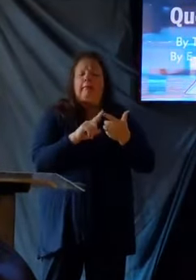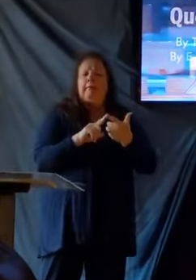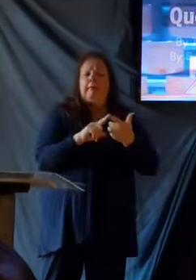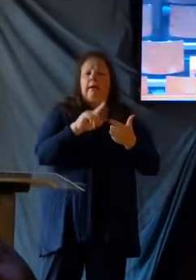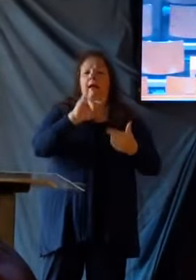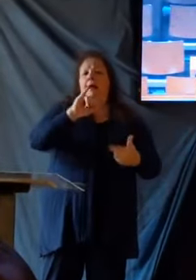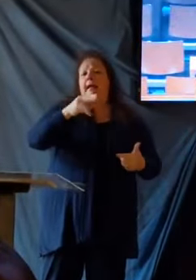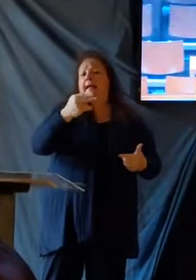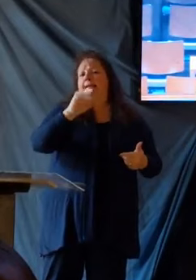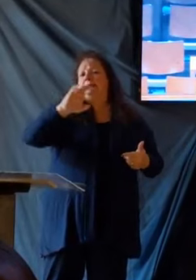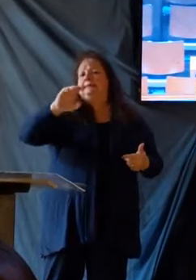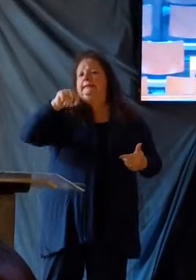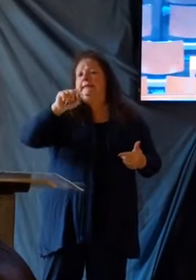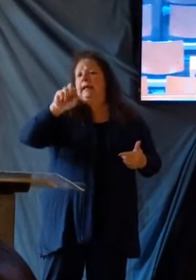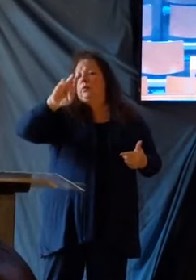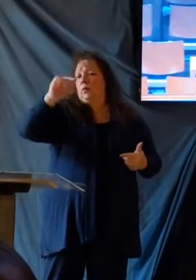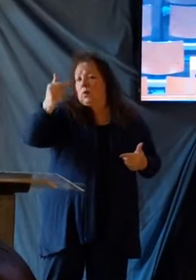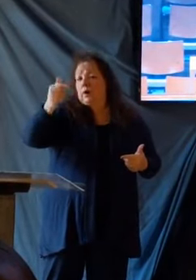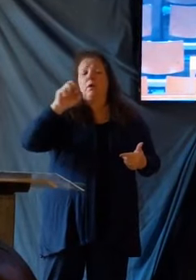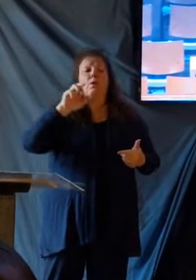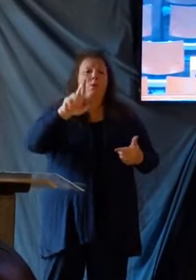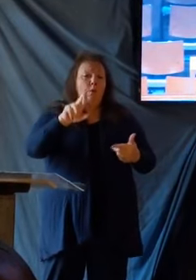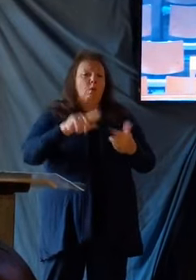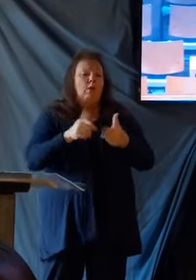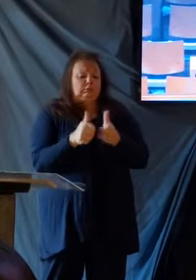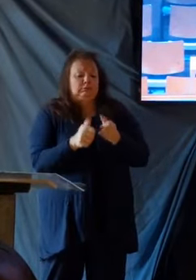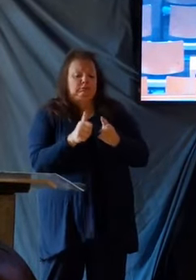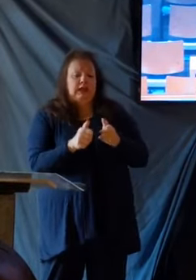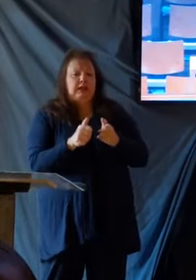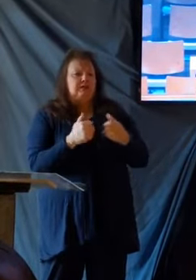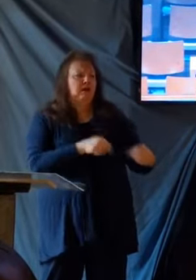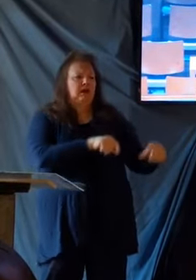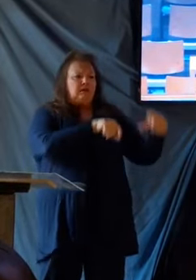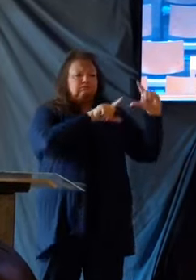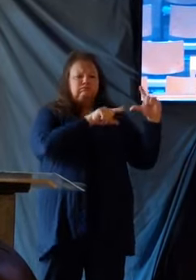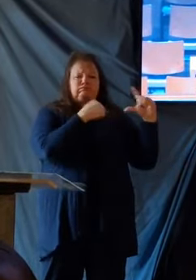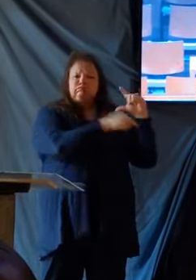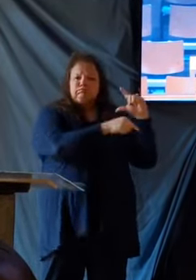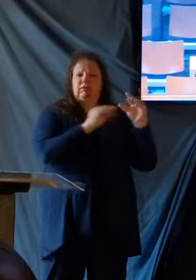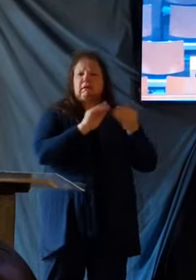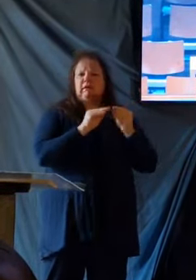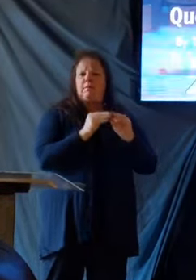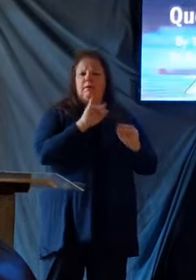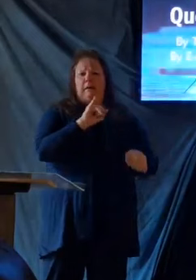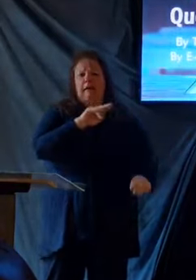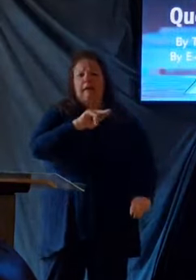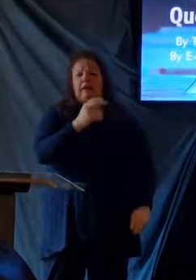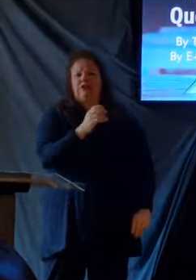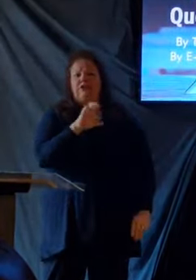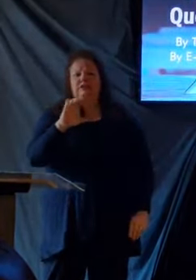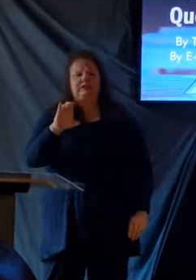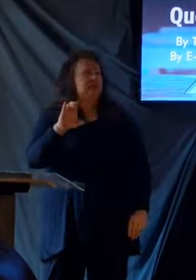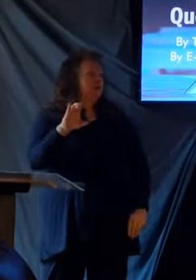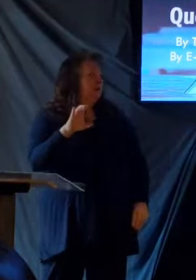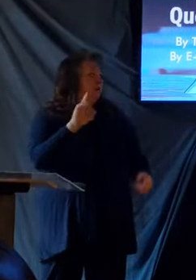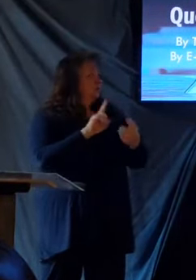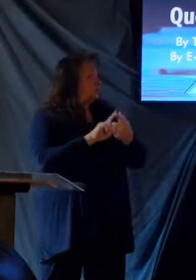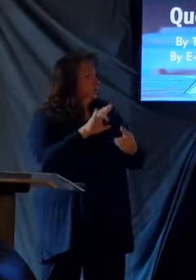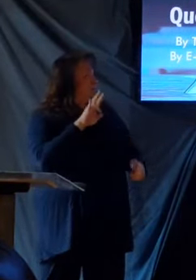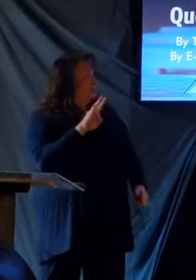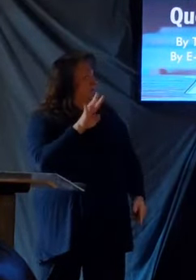at ihcc.org, or you can text, and they're going to put up on the screen, you text IHCC to